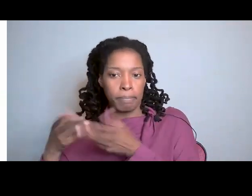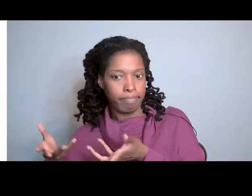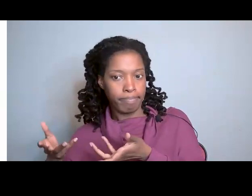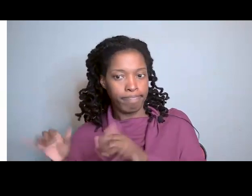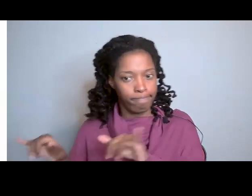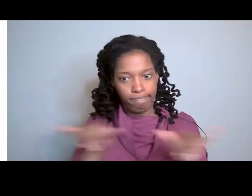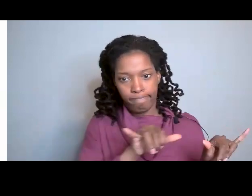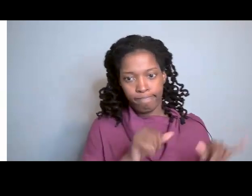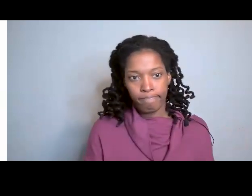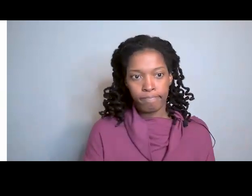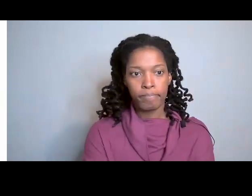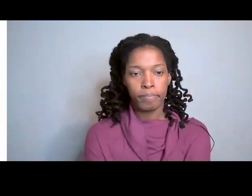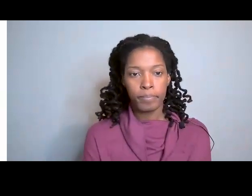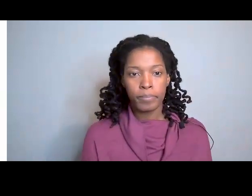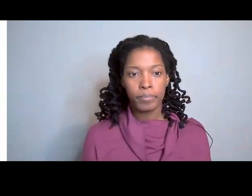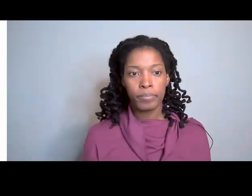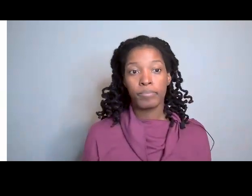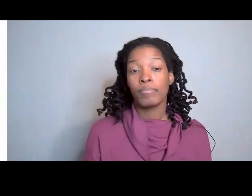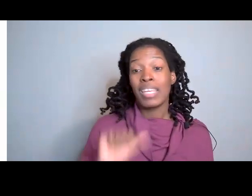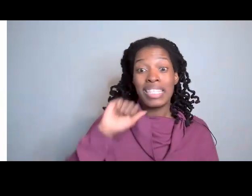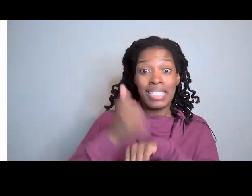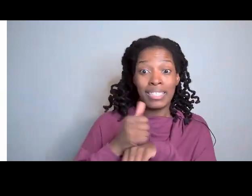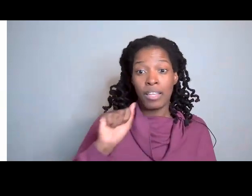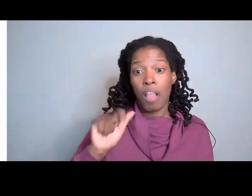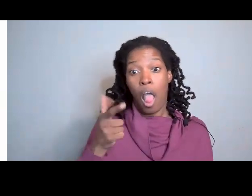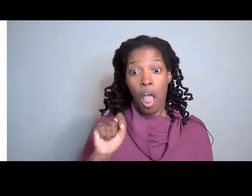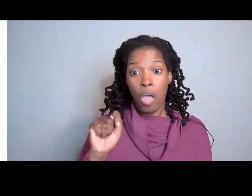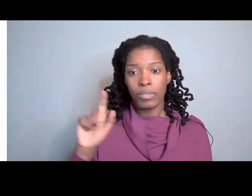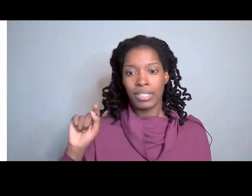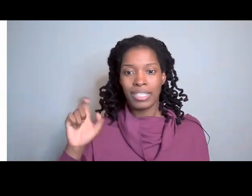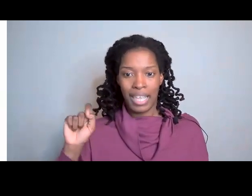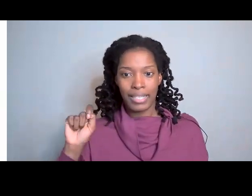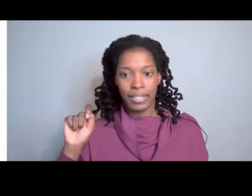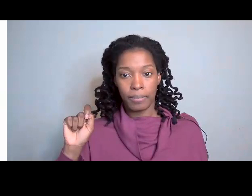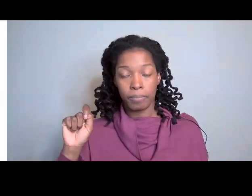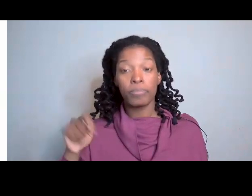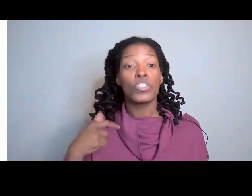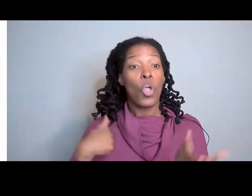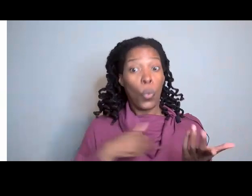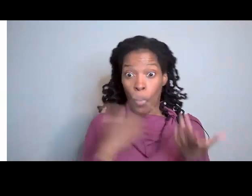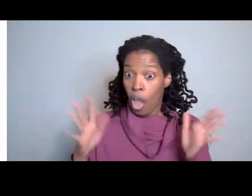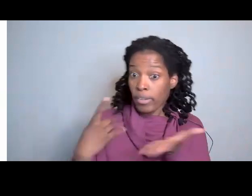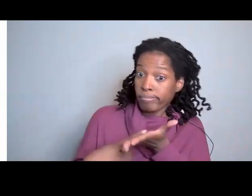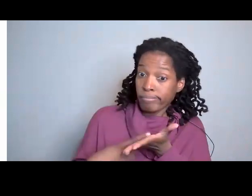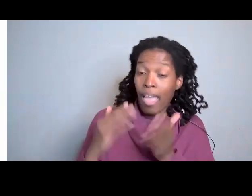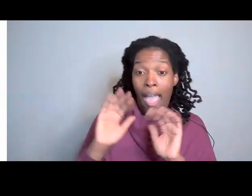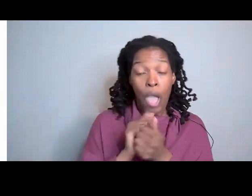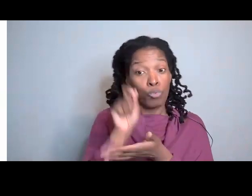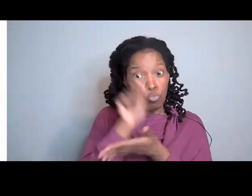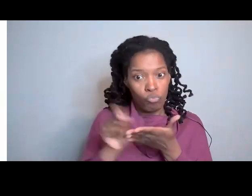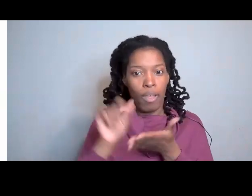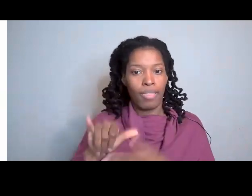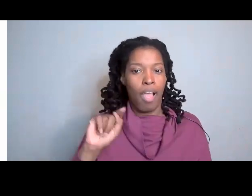You need to set alternative text. We have spoken about how to write alternative text before,